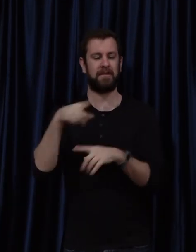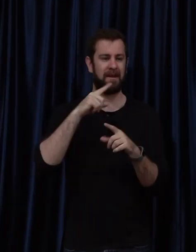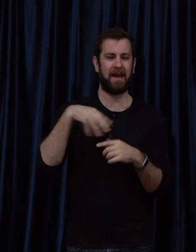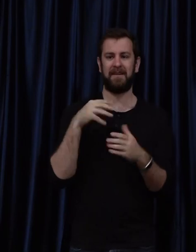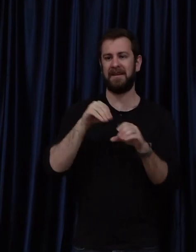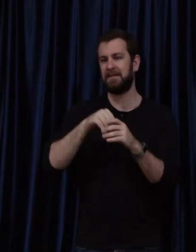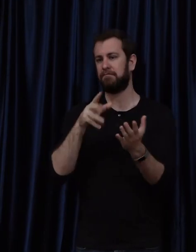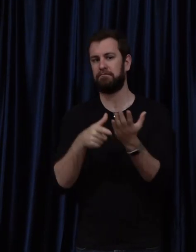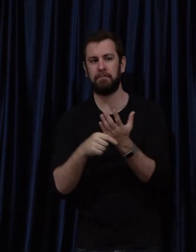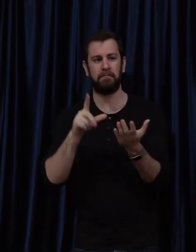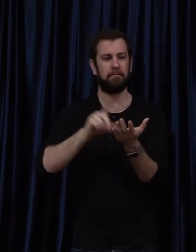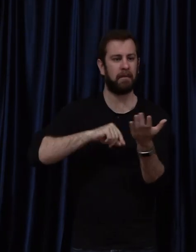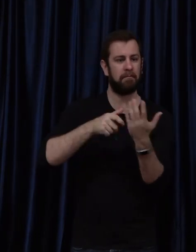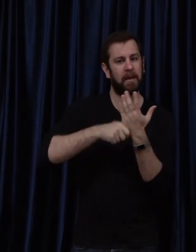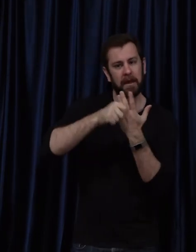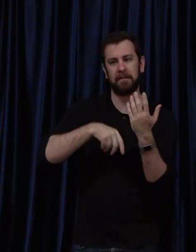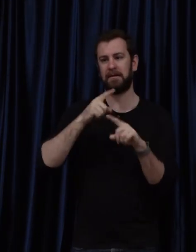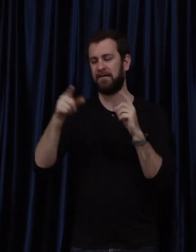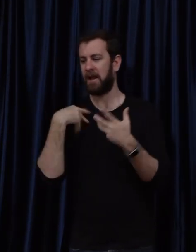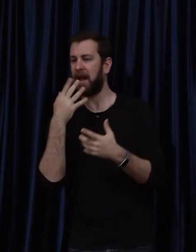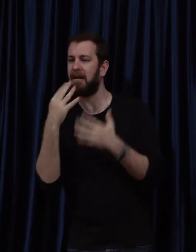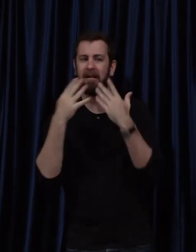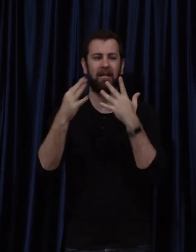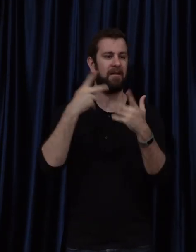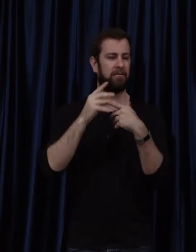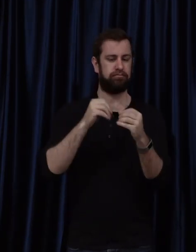magazine, and it's quite colorful and flamboyant and, you know,